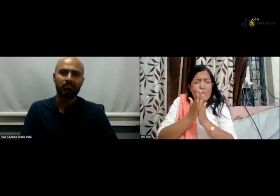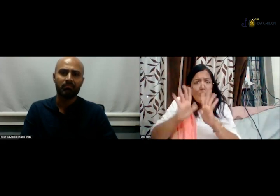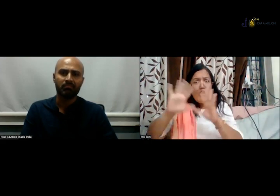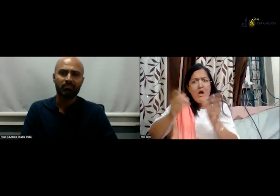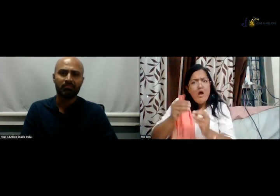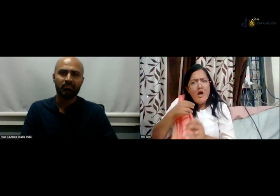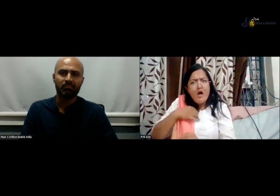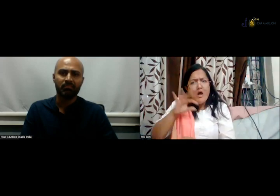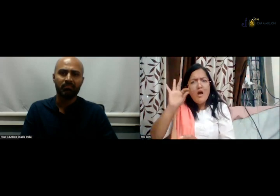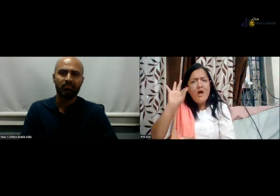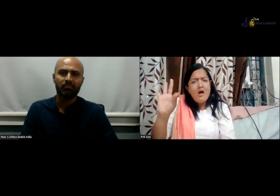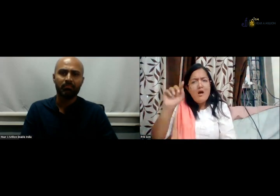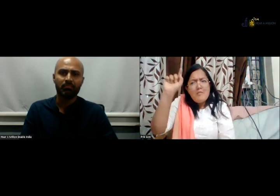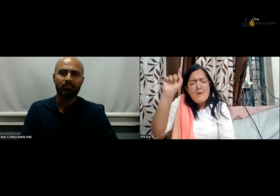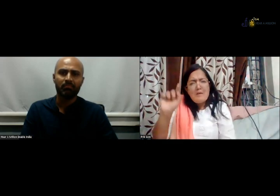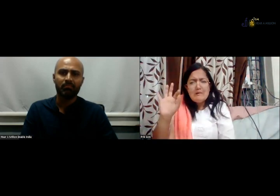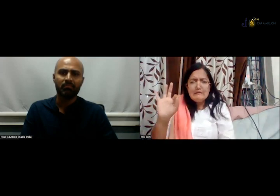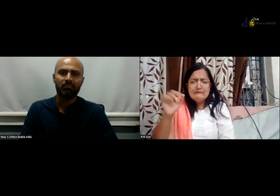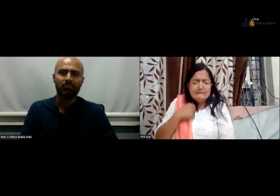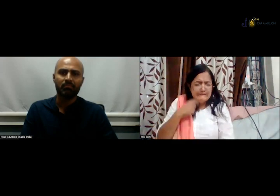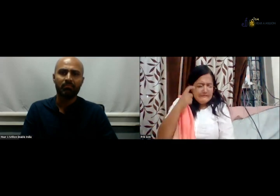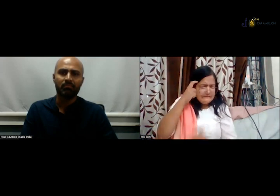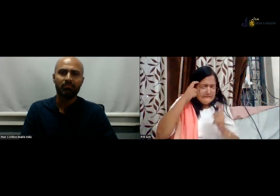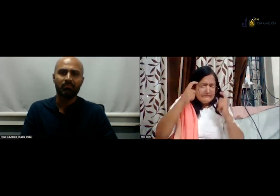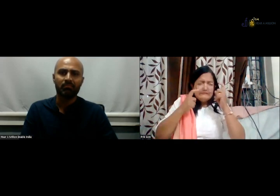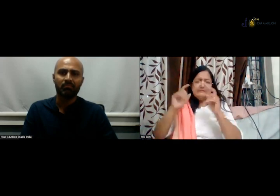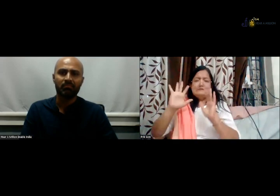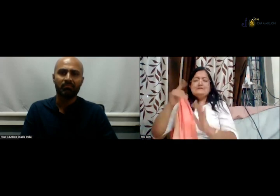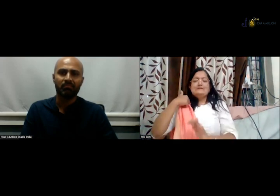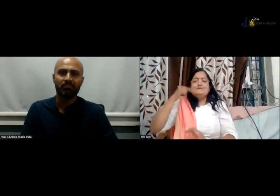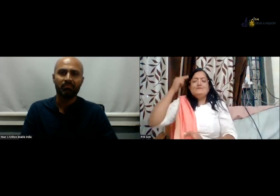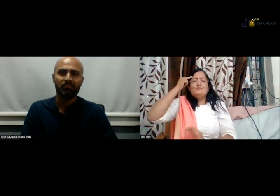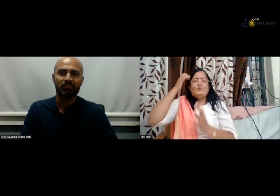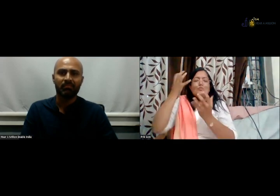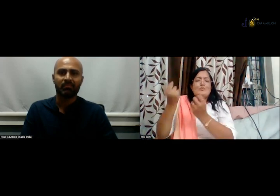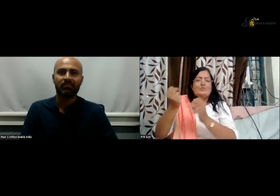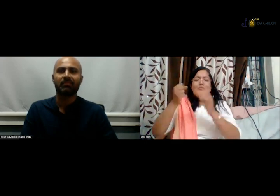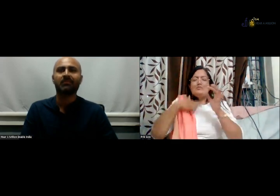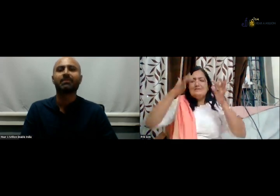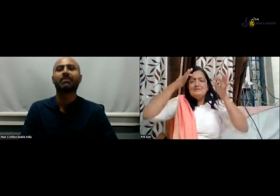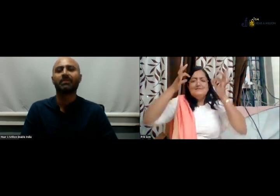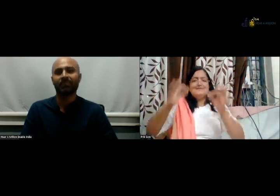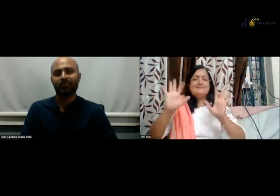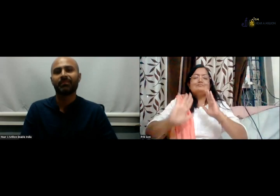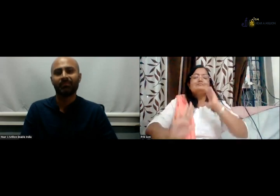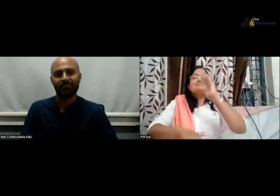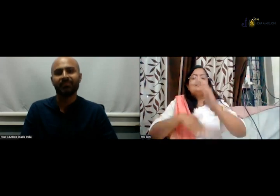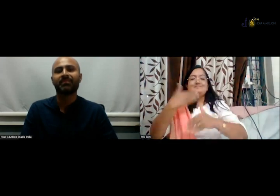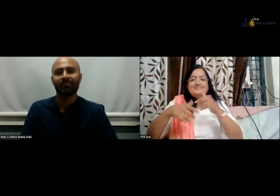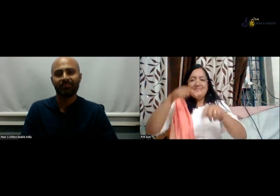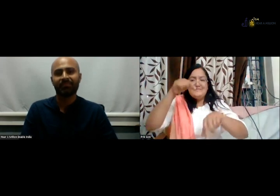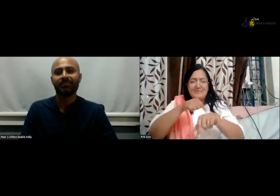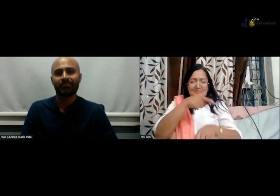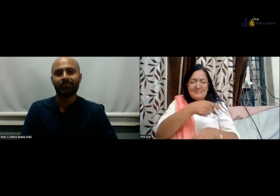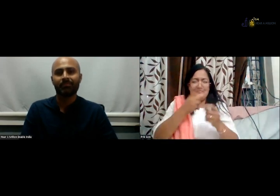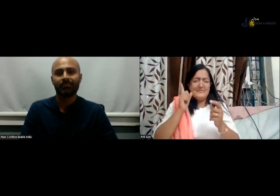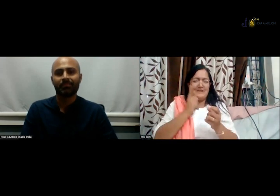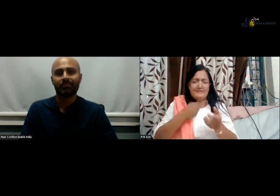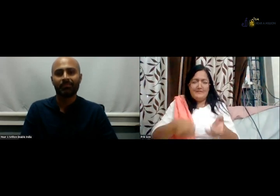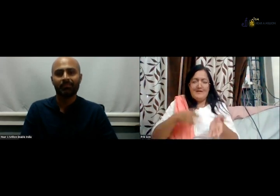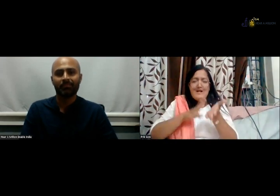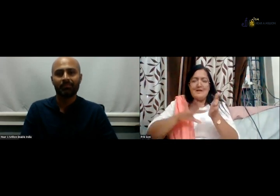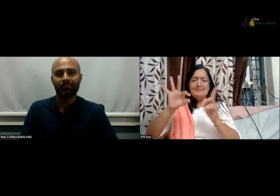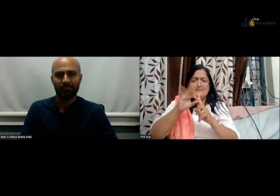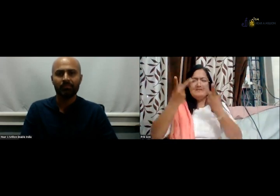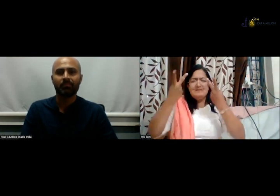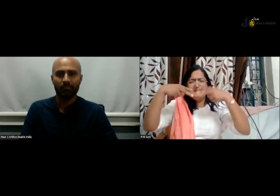interpreter. She said, you will get all of the things and you can pay the interpreter as well. So I was like, okay, I can't decide